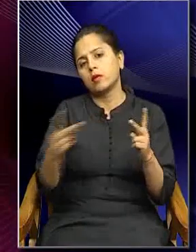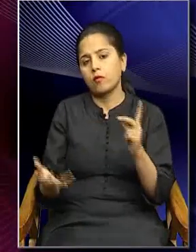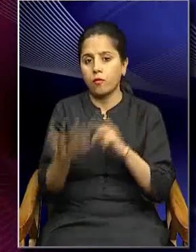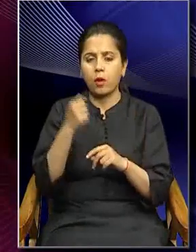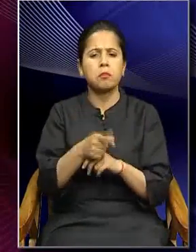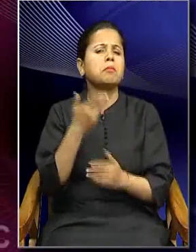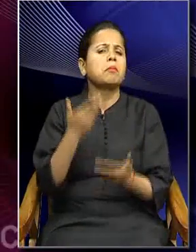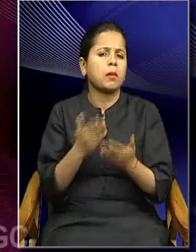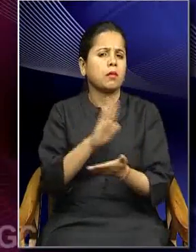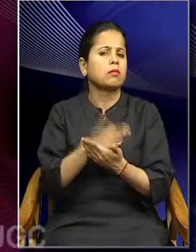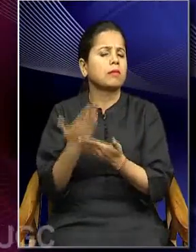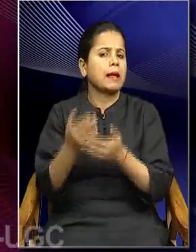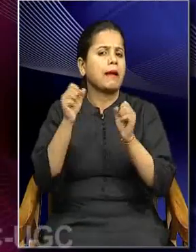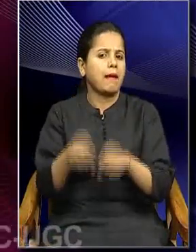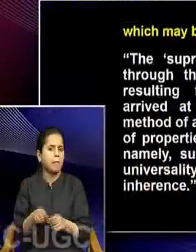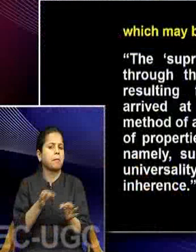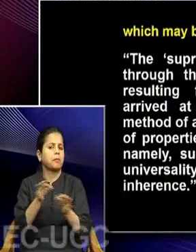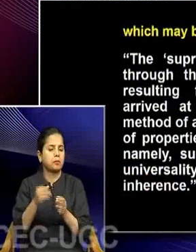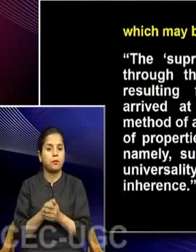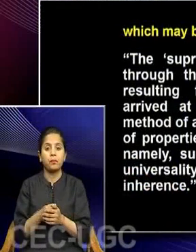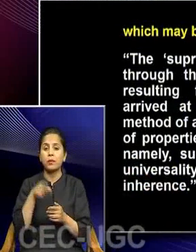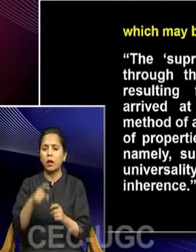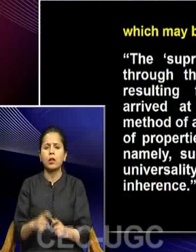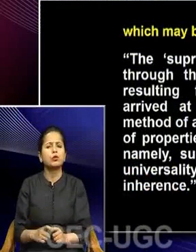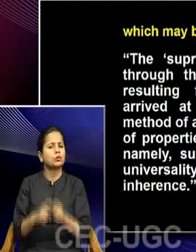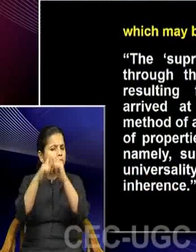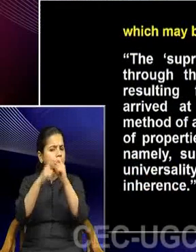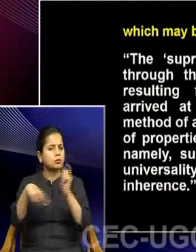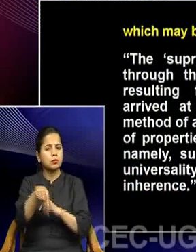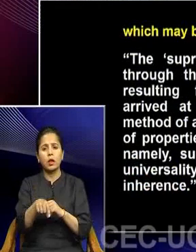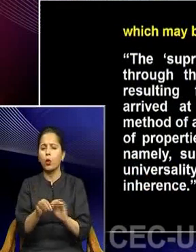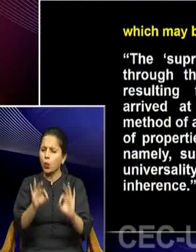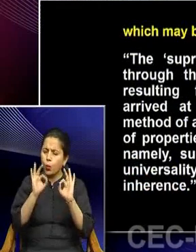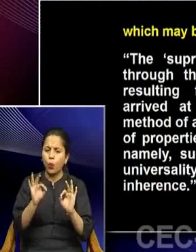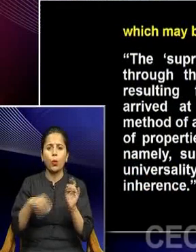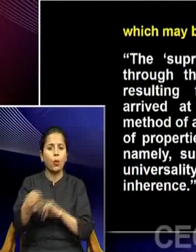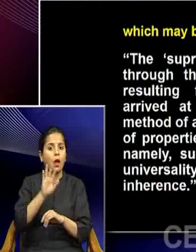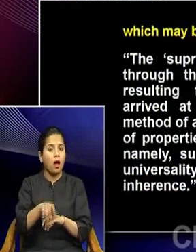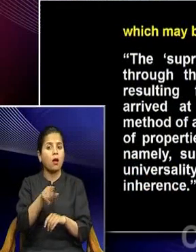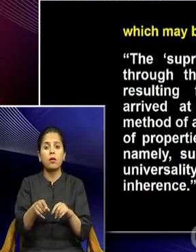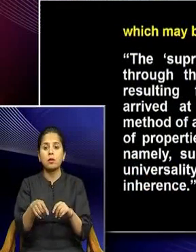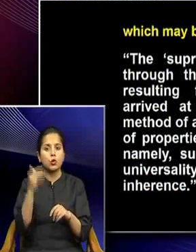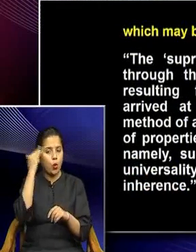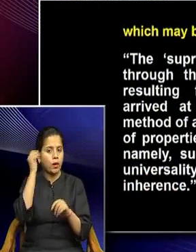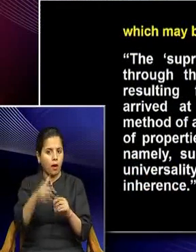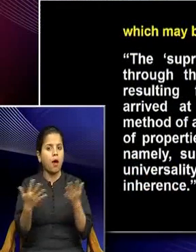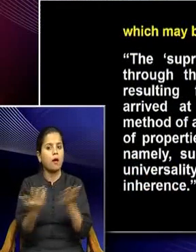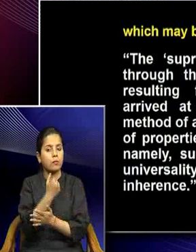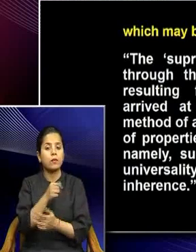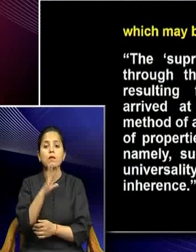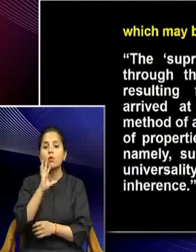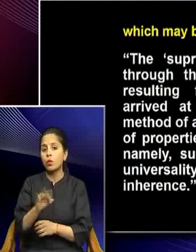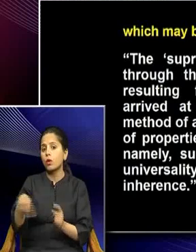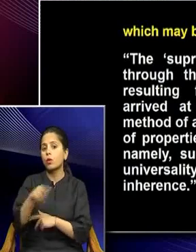which may be translated as the supreme good is achieved through the knowledge of